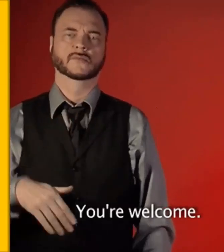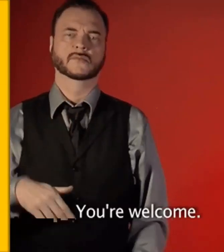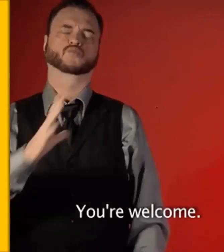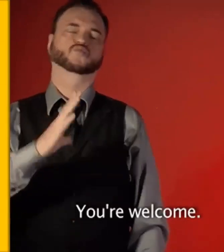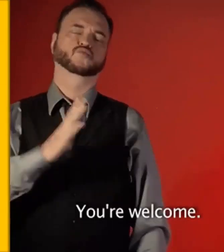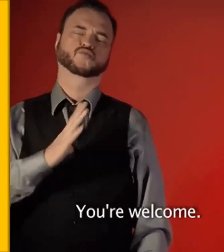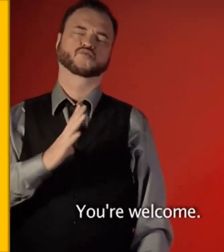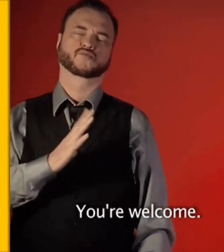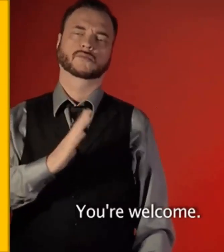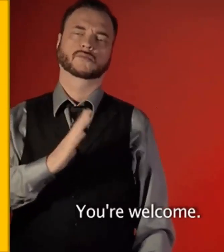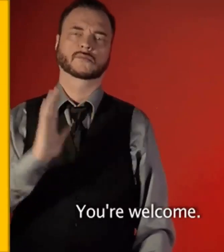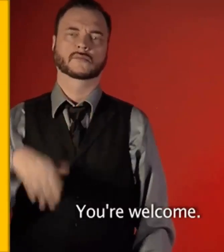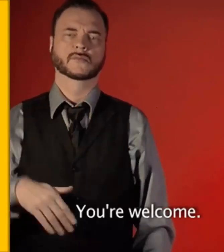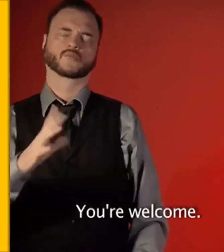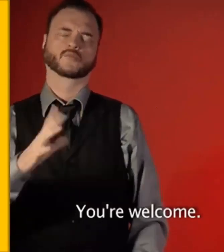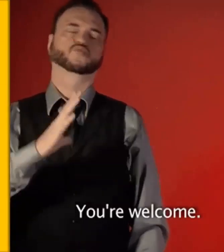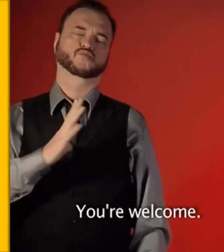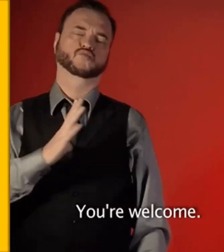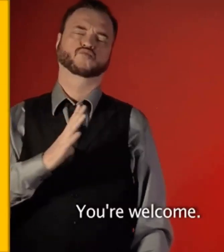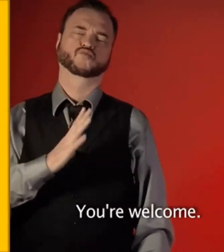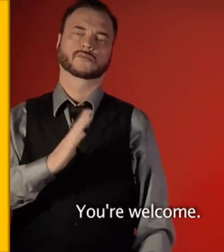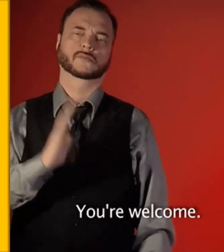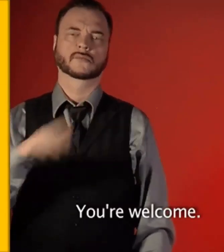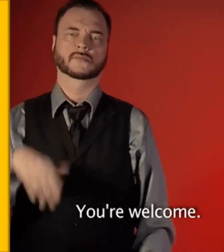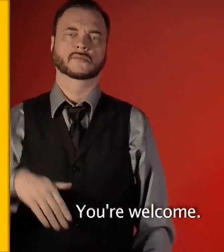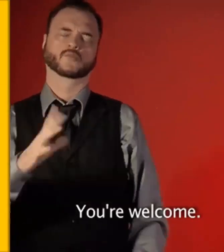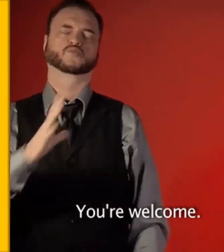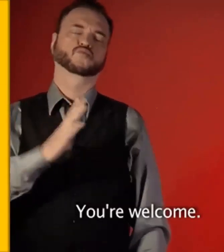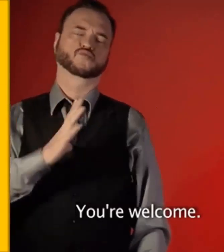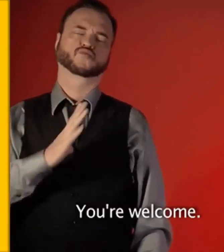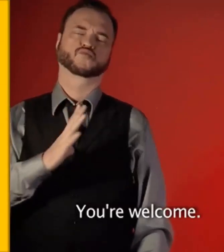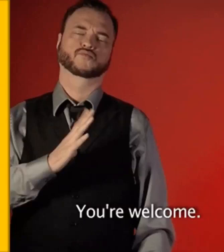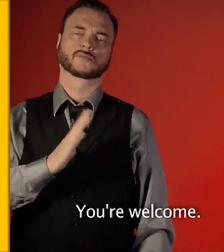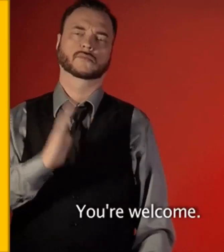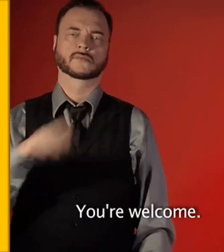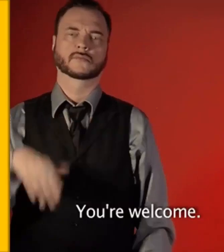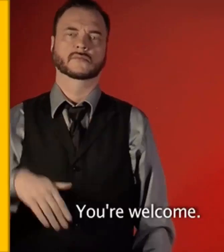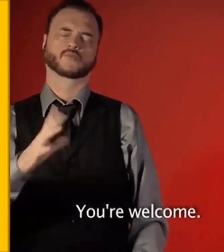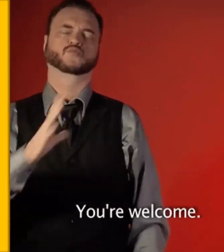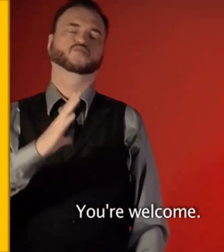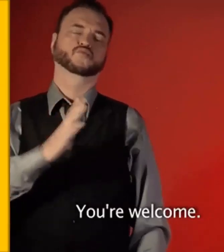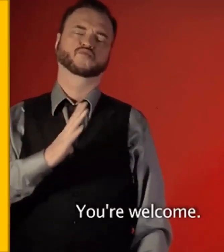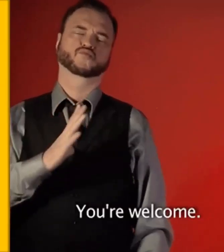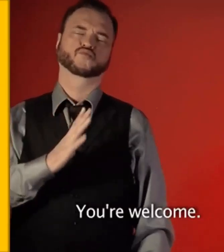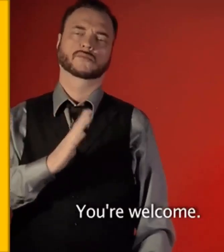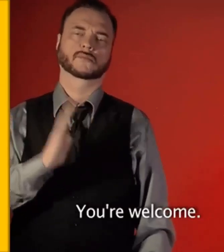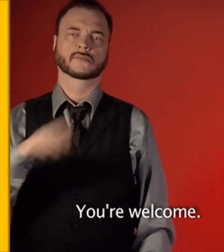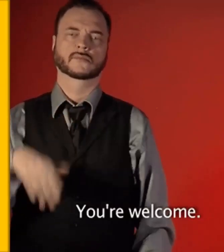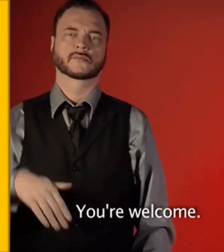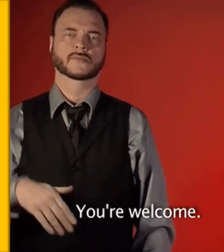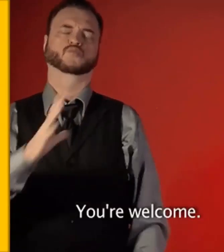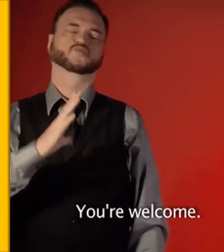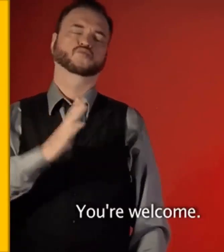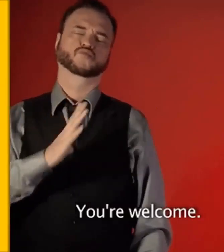El your era tú eres, pero you're welcome no significa eso. All right. Any